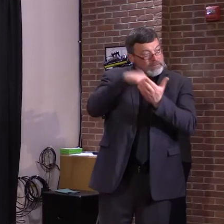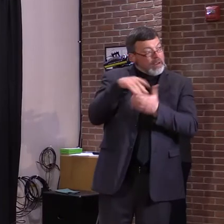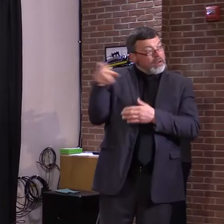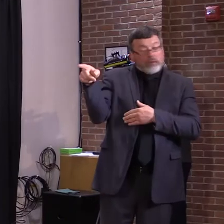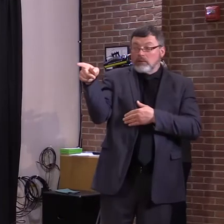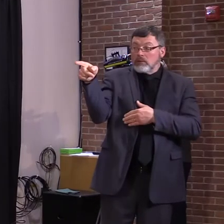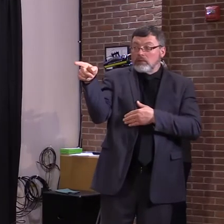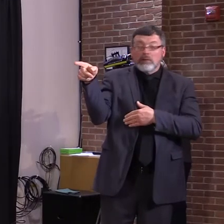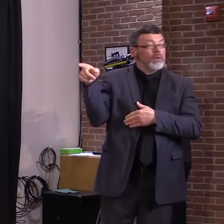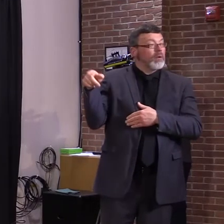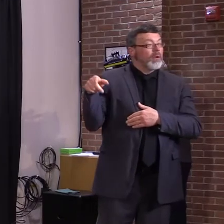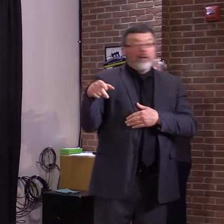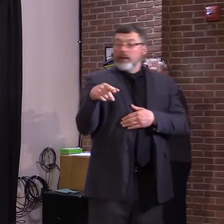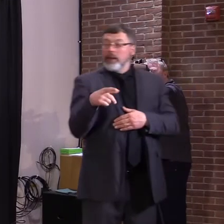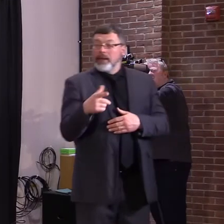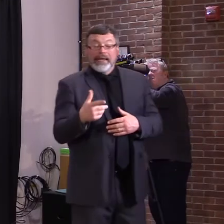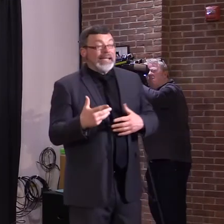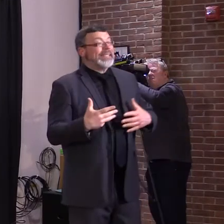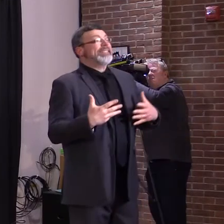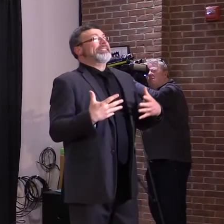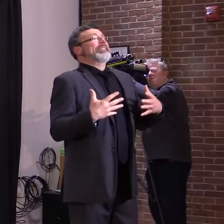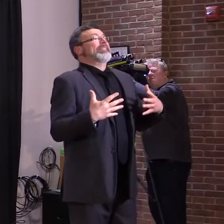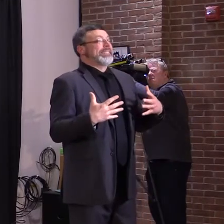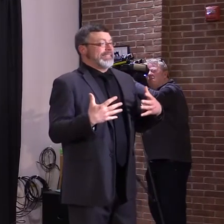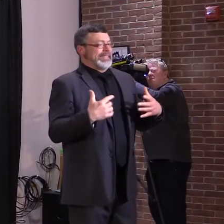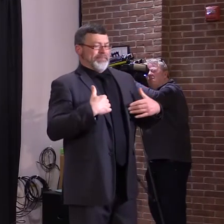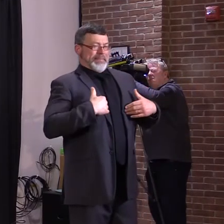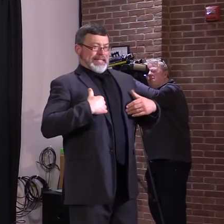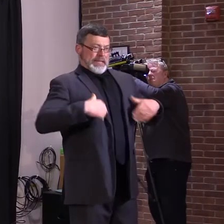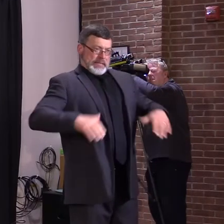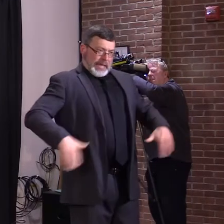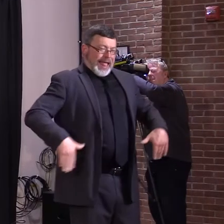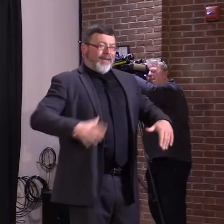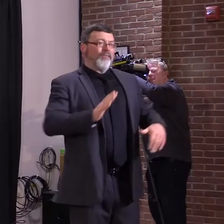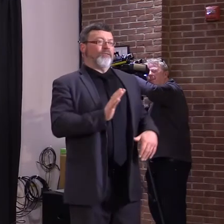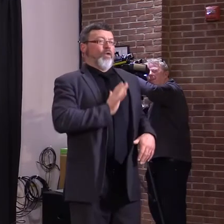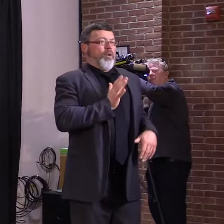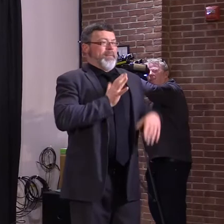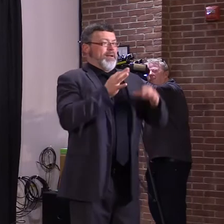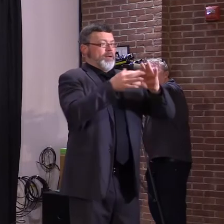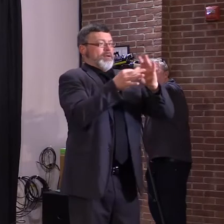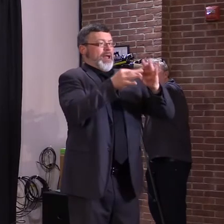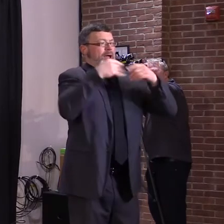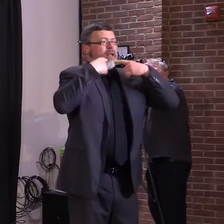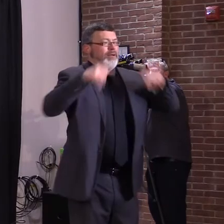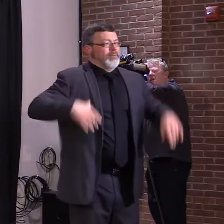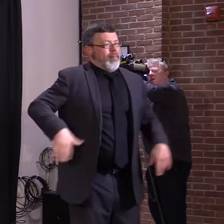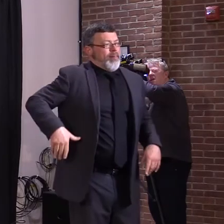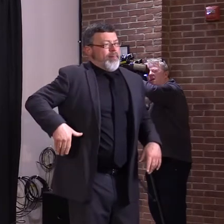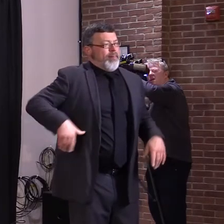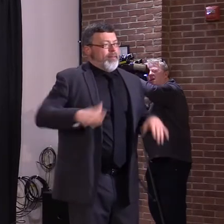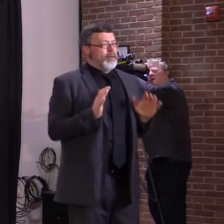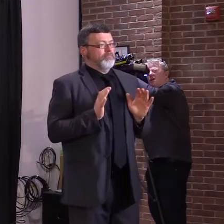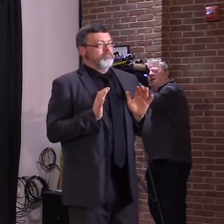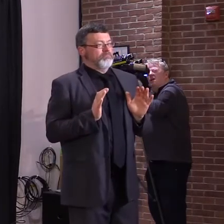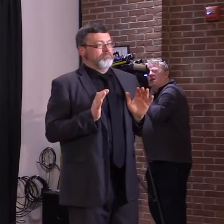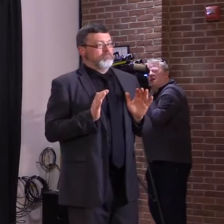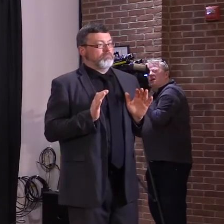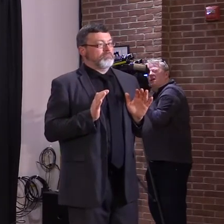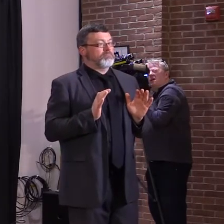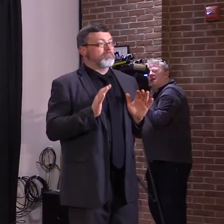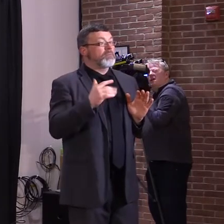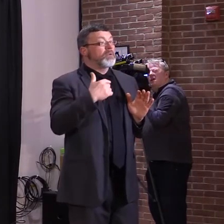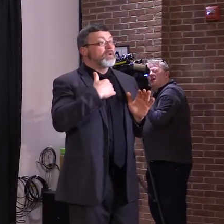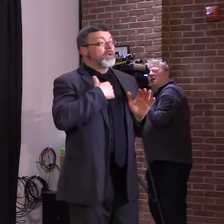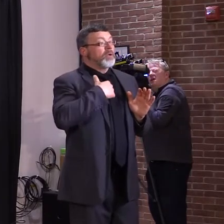No, I'm not ready to announce anything at this point in time, but I did make a commitment. I'd do so before, by the end of the session. And